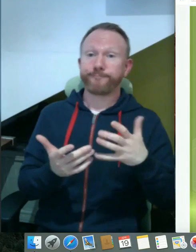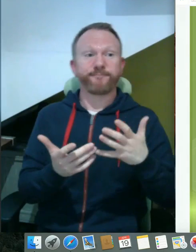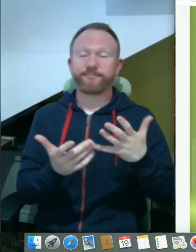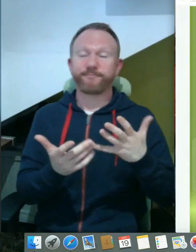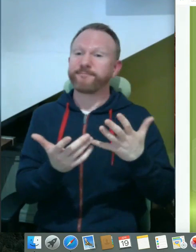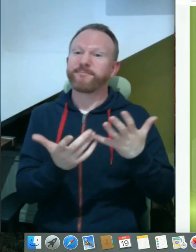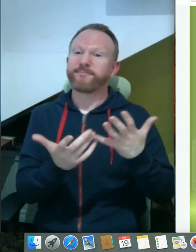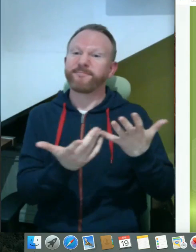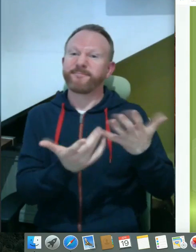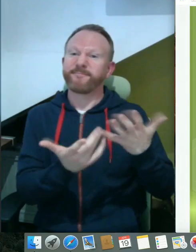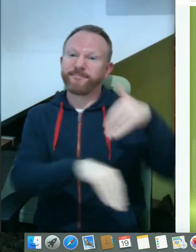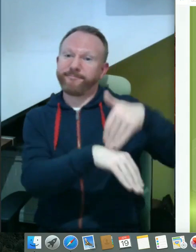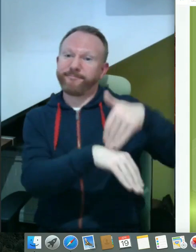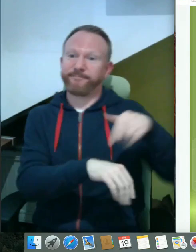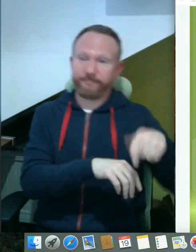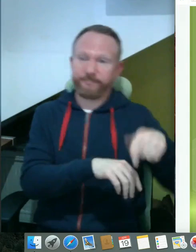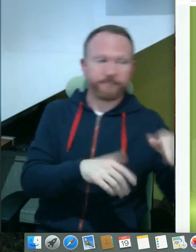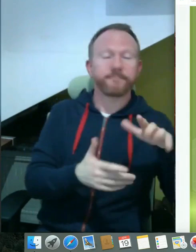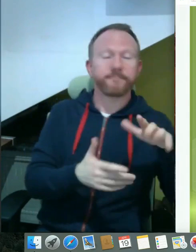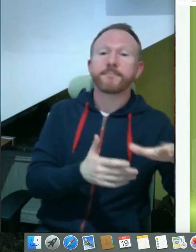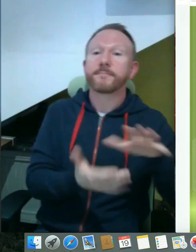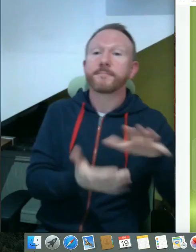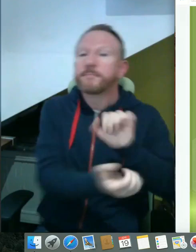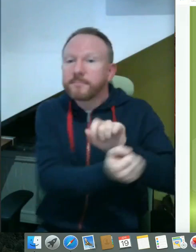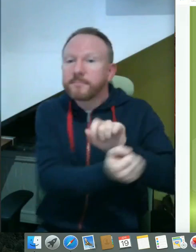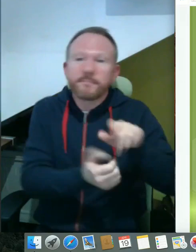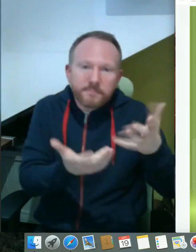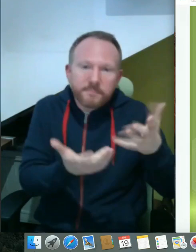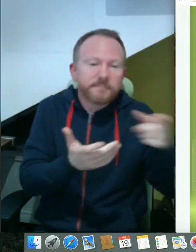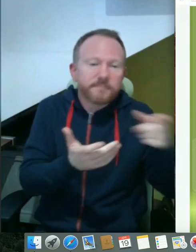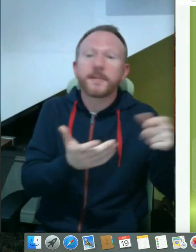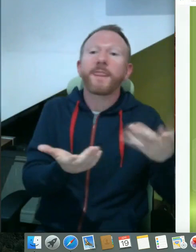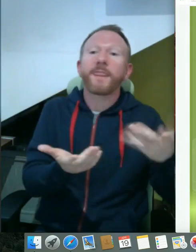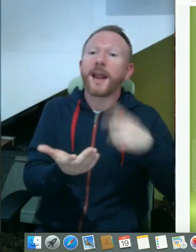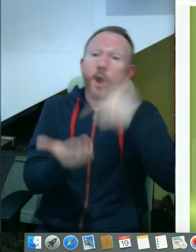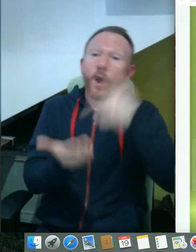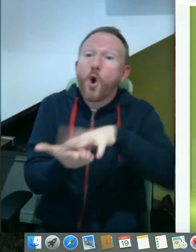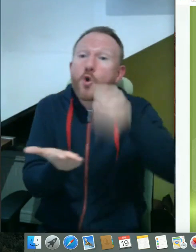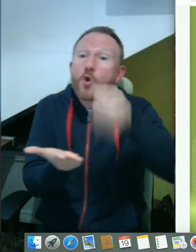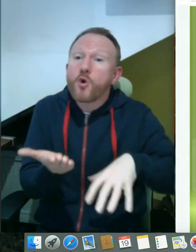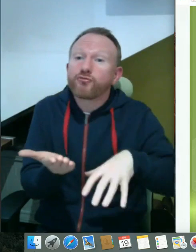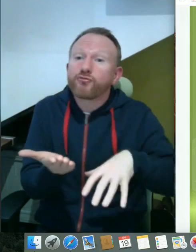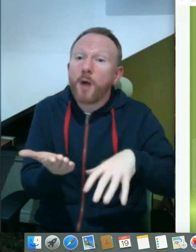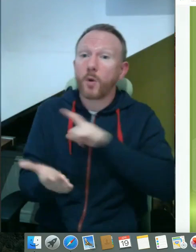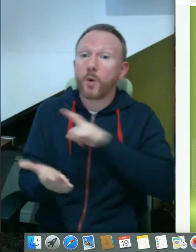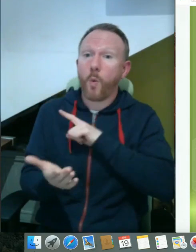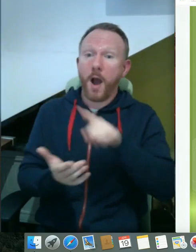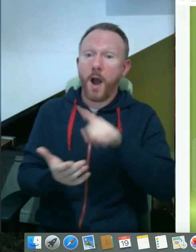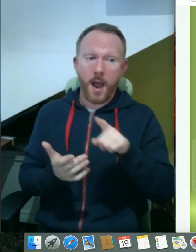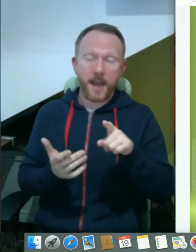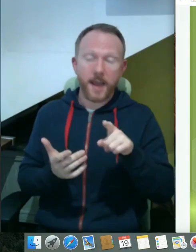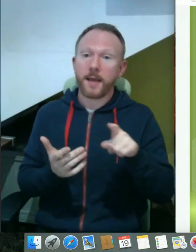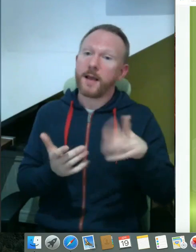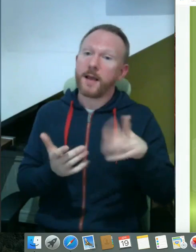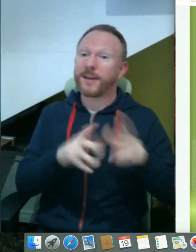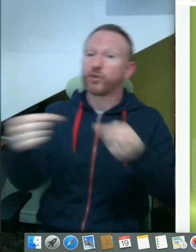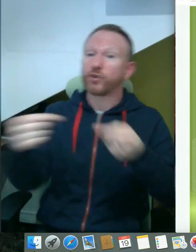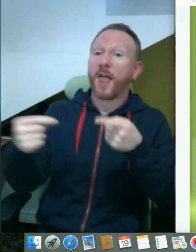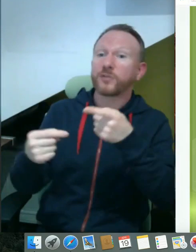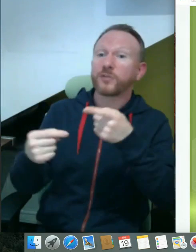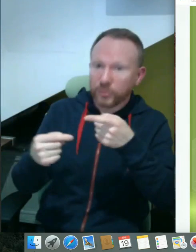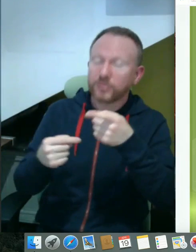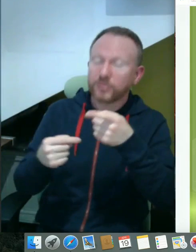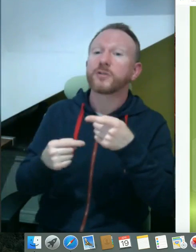of impartiality of the interpreter that was engaged at trial, and the appeal was in fact